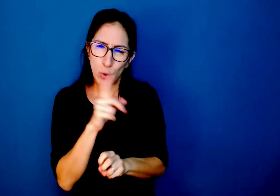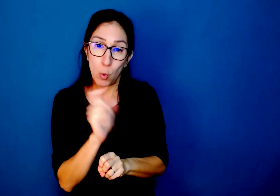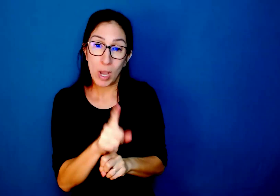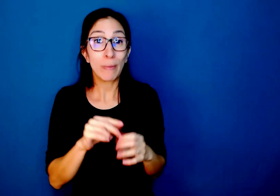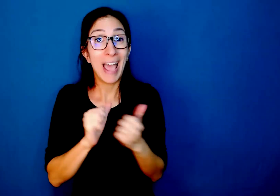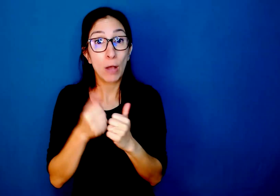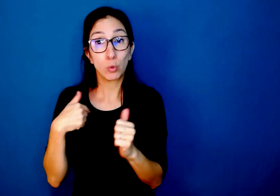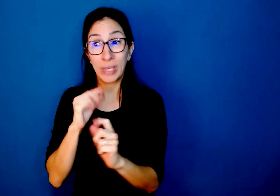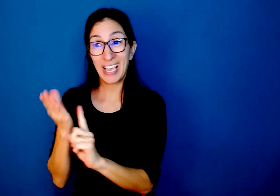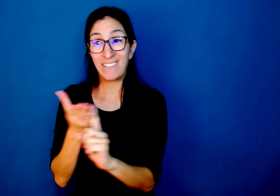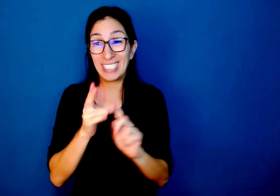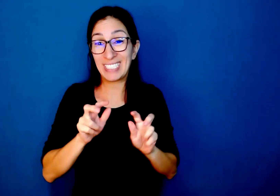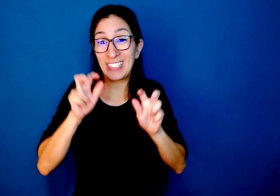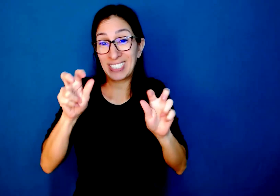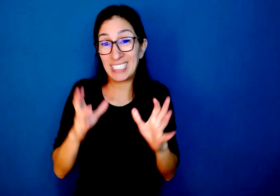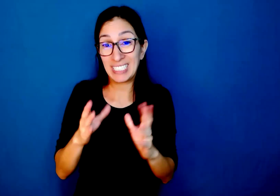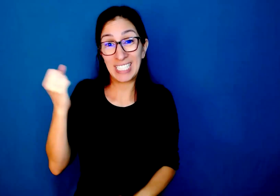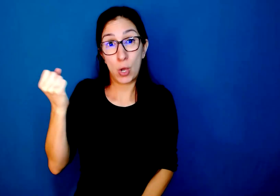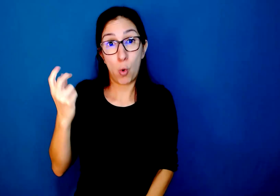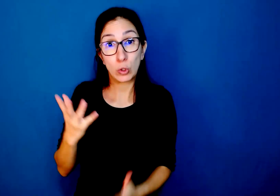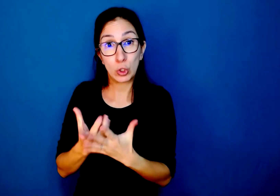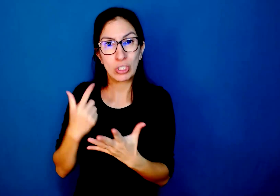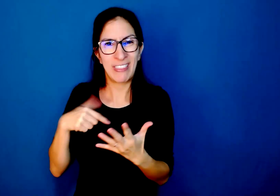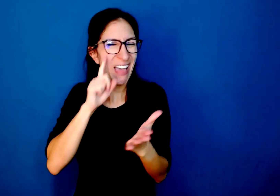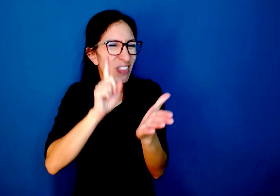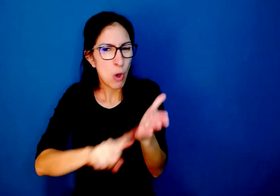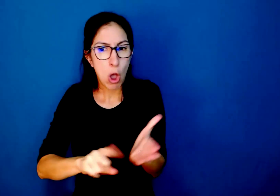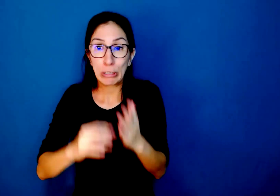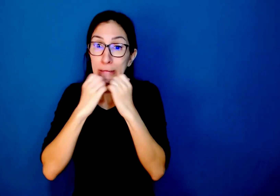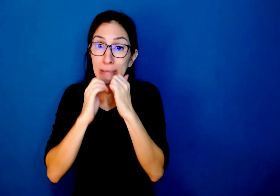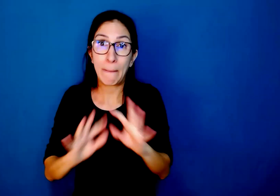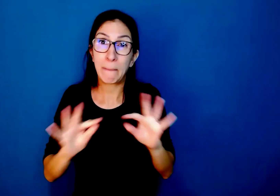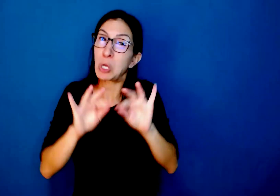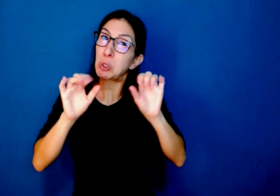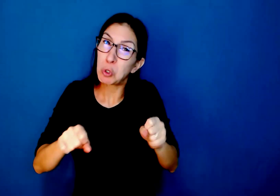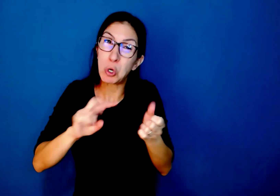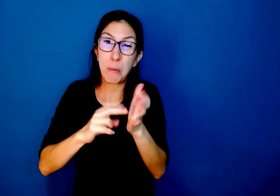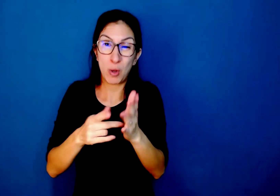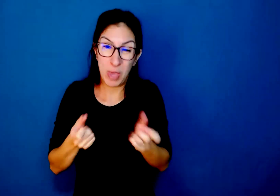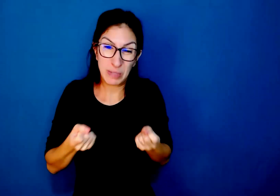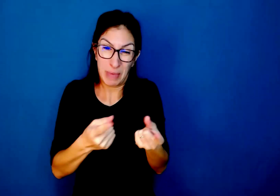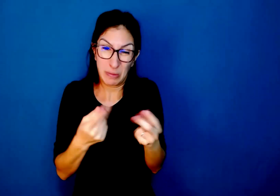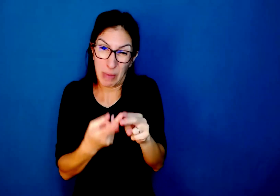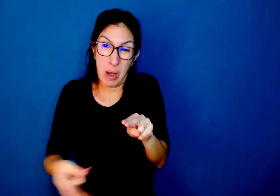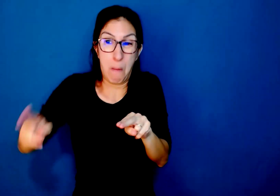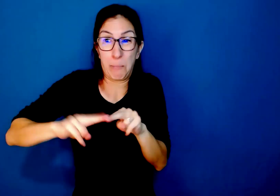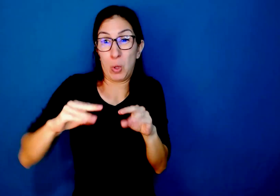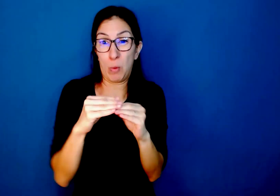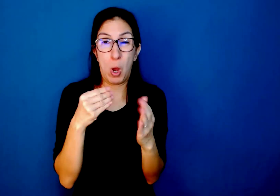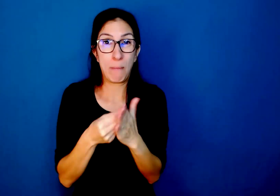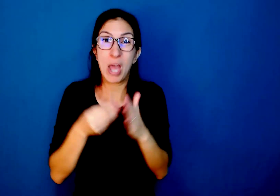convince stakeholders these audits matter a lot since they could increase budget and the project's timeline? Yeah.